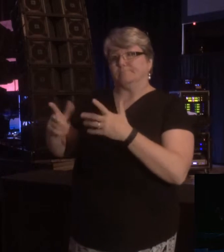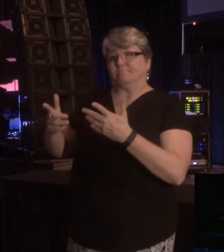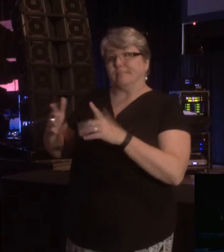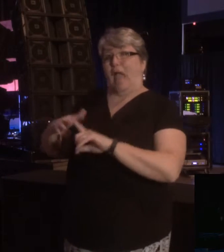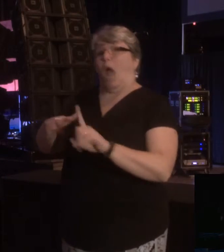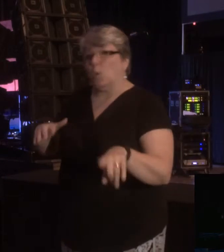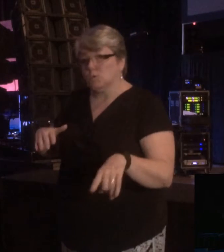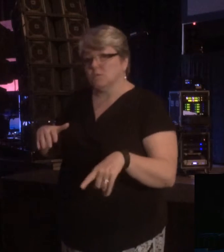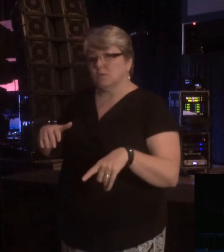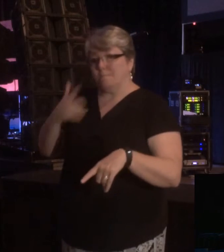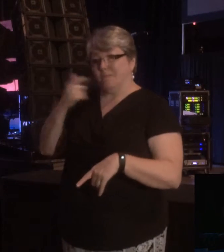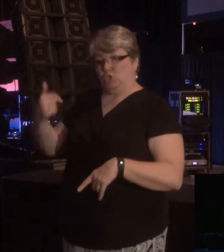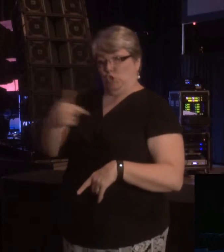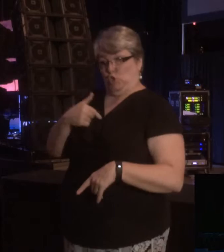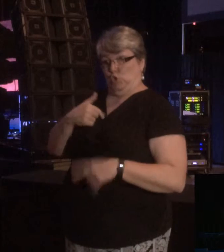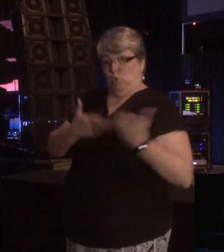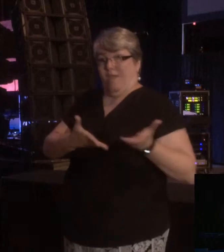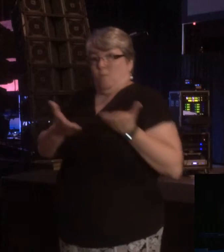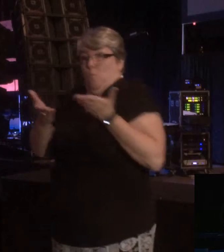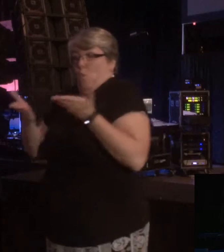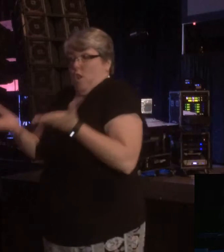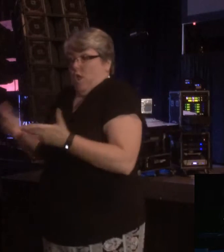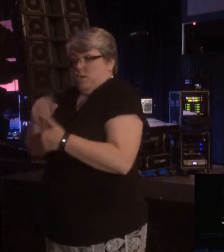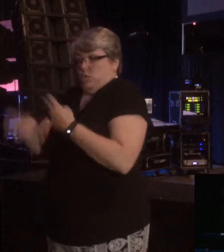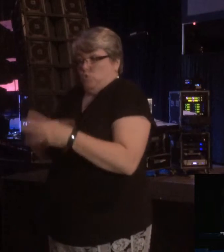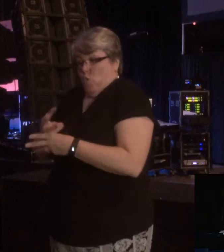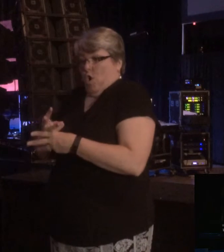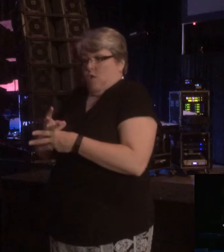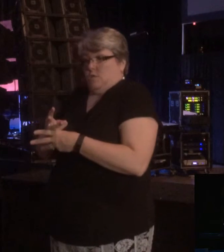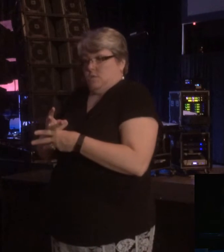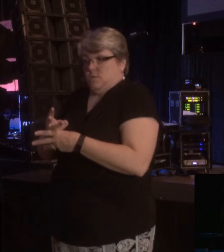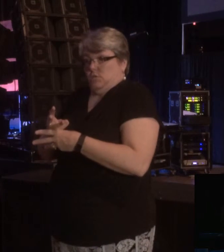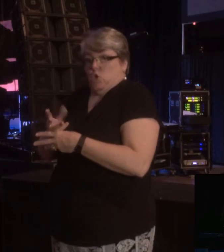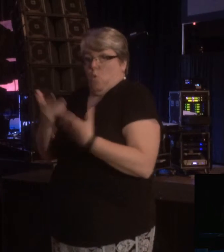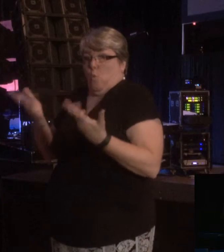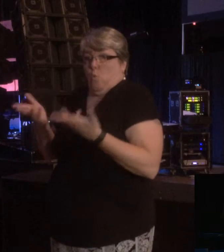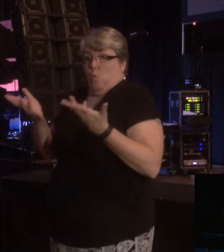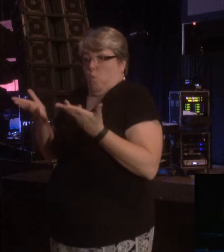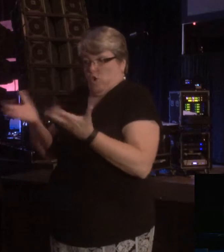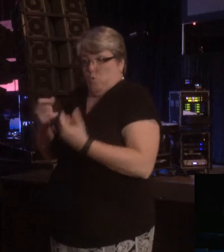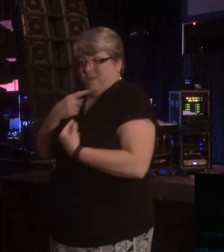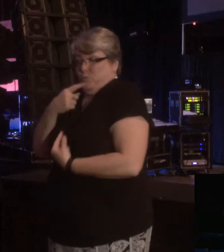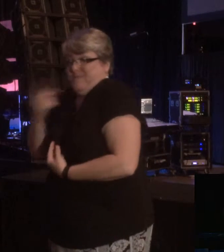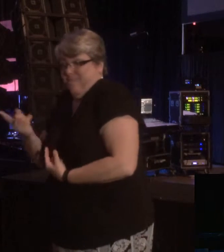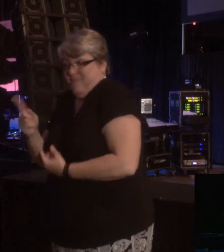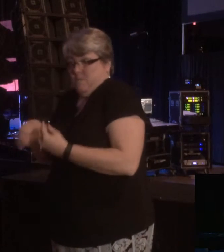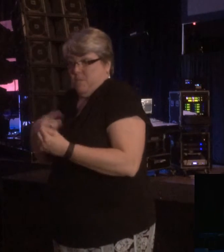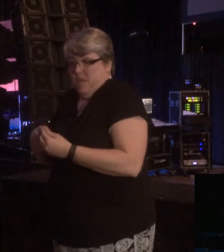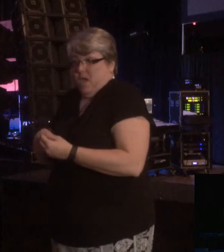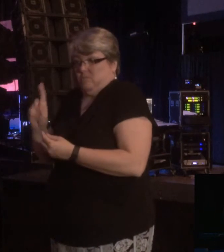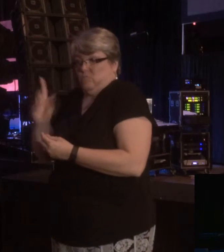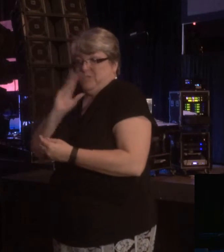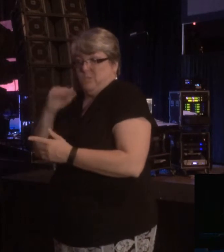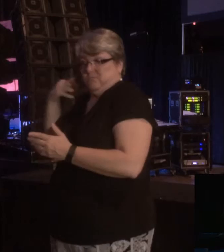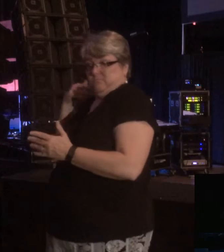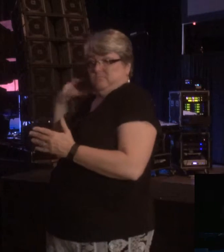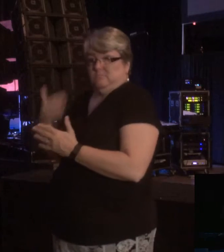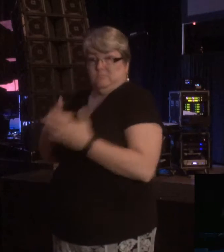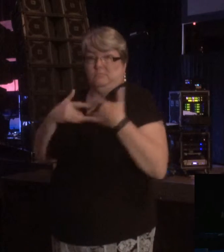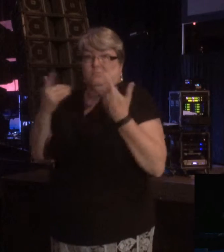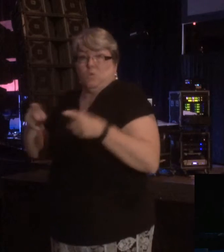and tuning my guitar, because the band, we were getting ready for that night of worship. It was at a thing called Fresh Vibe, which is it's a great